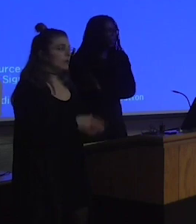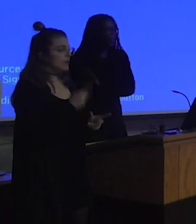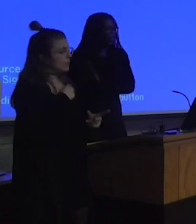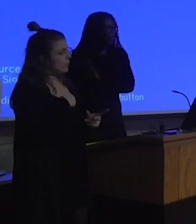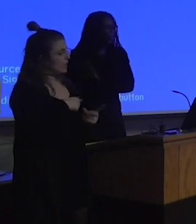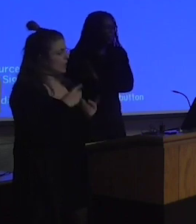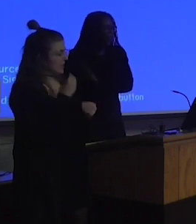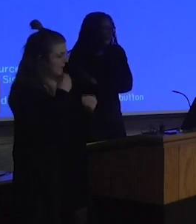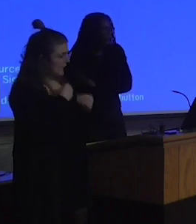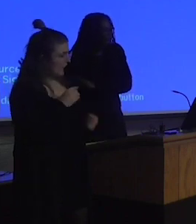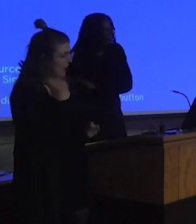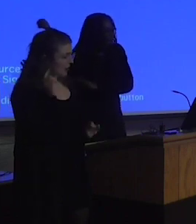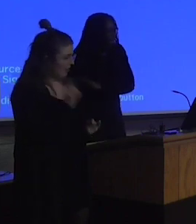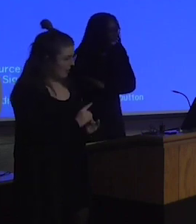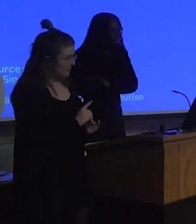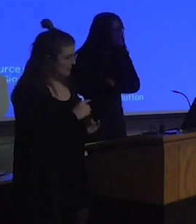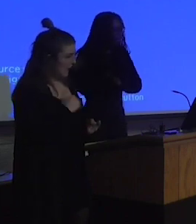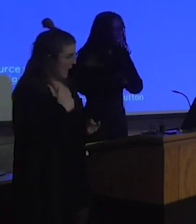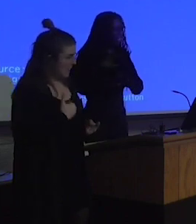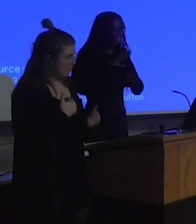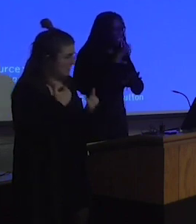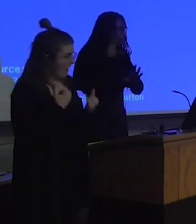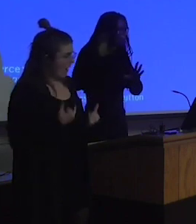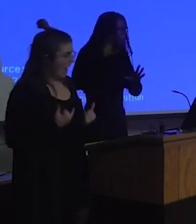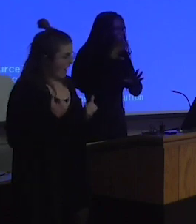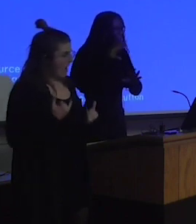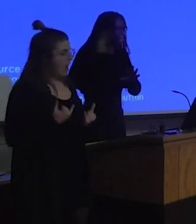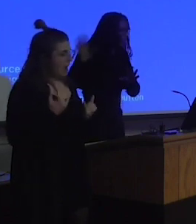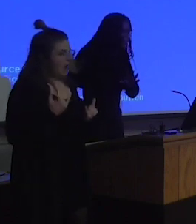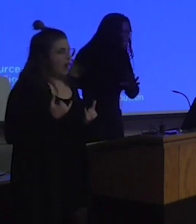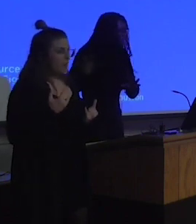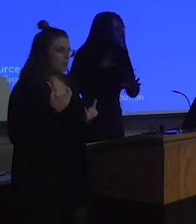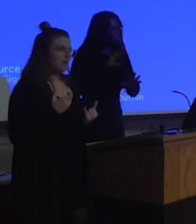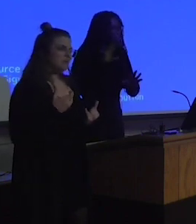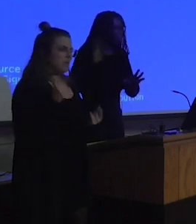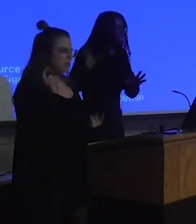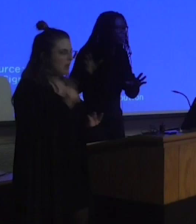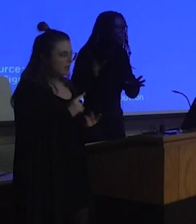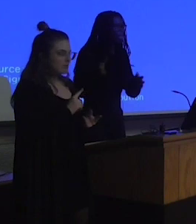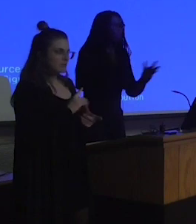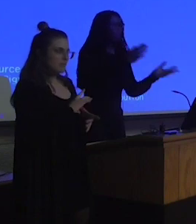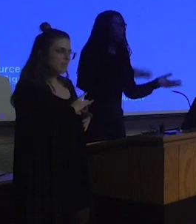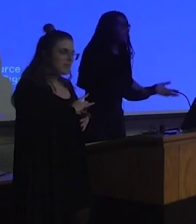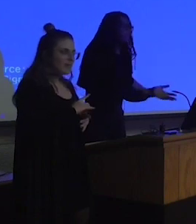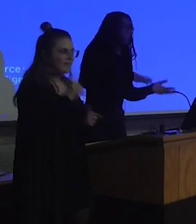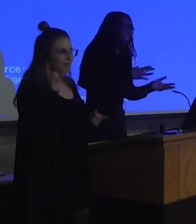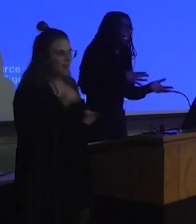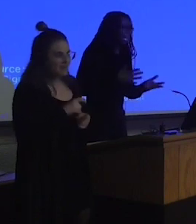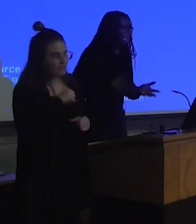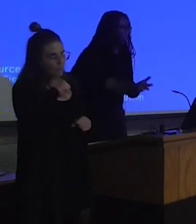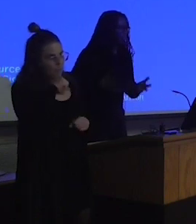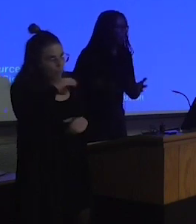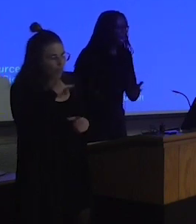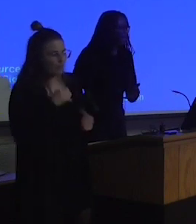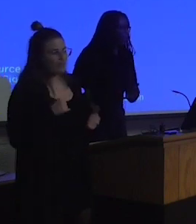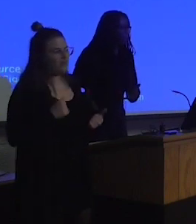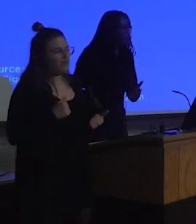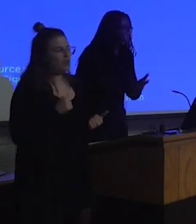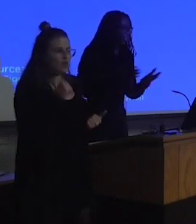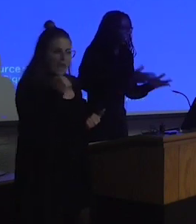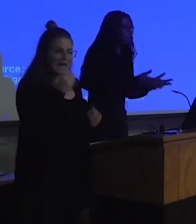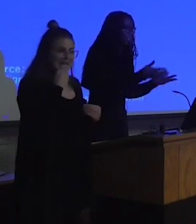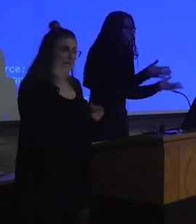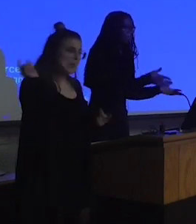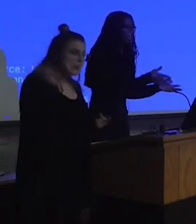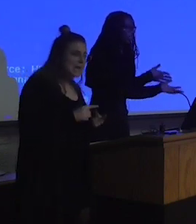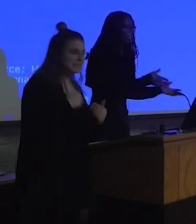eating fewer animals now because, like, there's less beef in this, or there's less pork. People aren't really eating fewer animals.